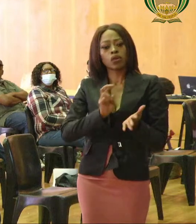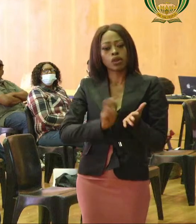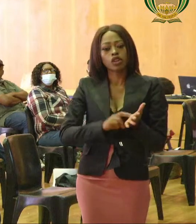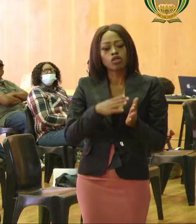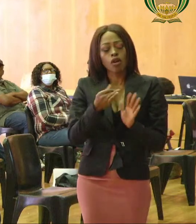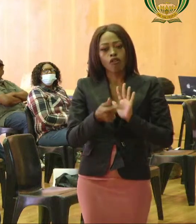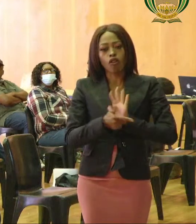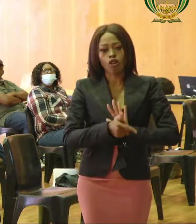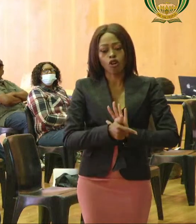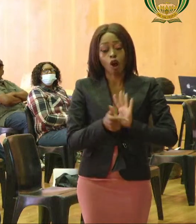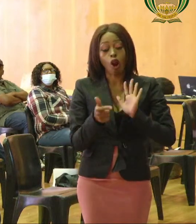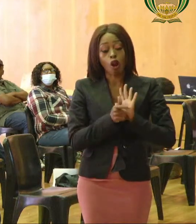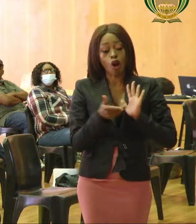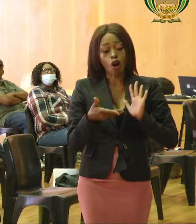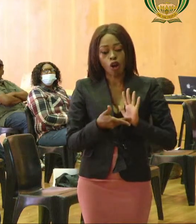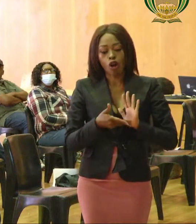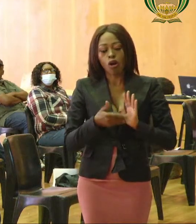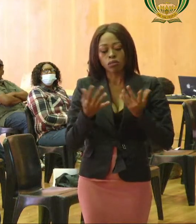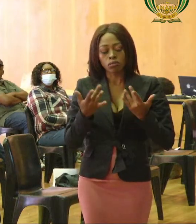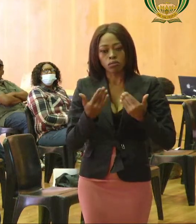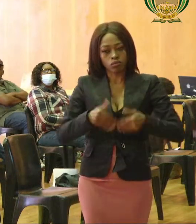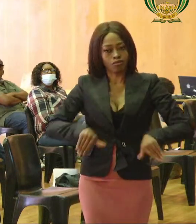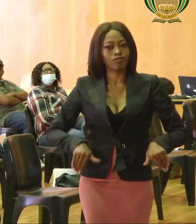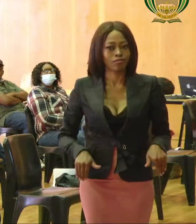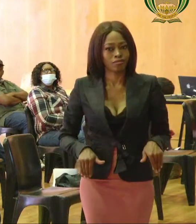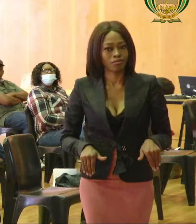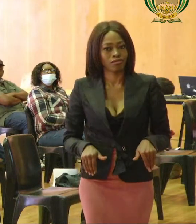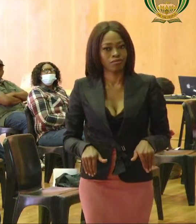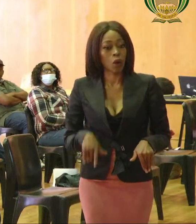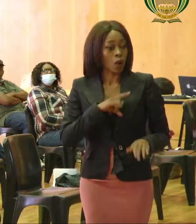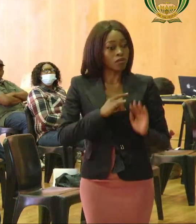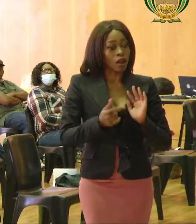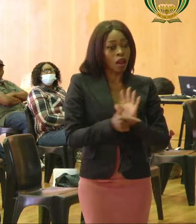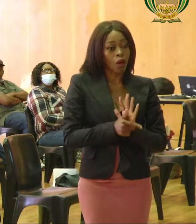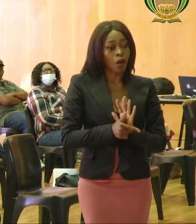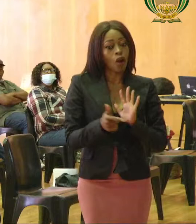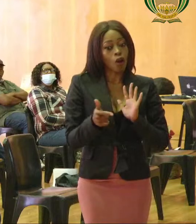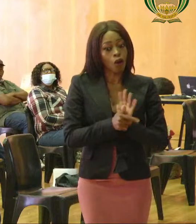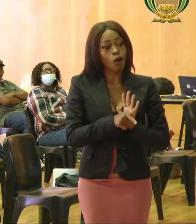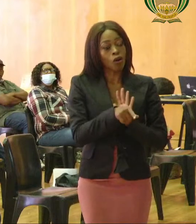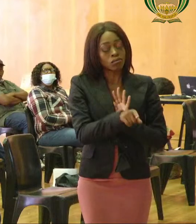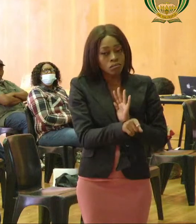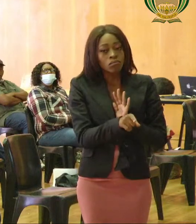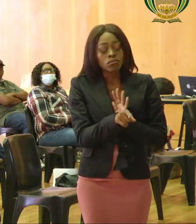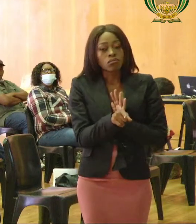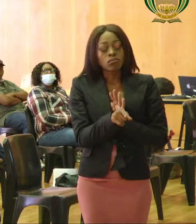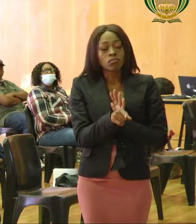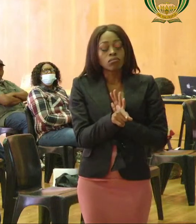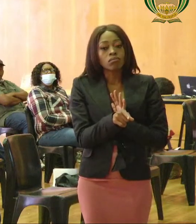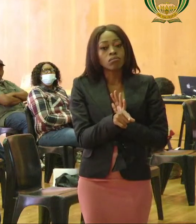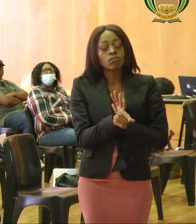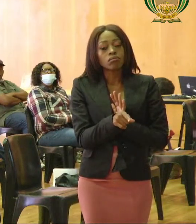rule of law that won't be biased. When we speak of the law that goes to